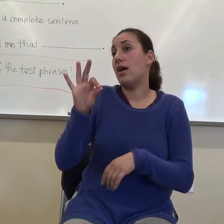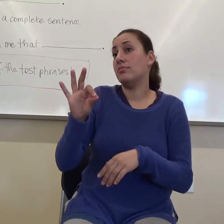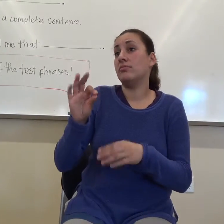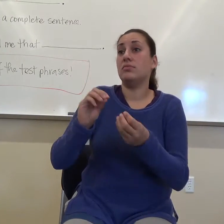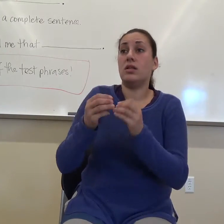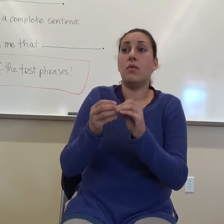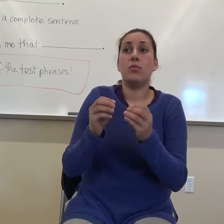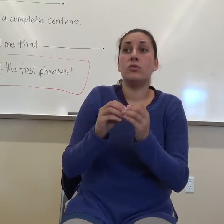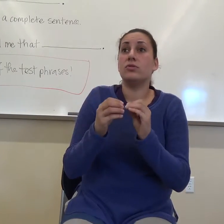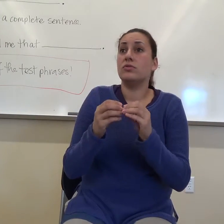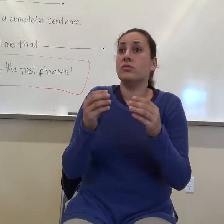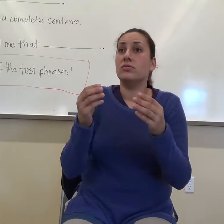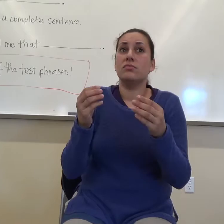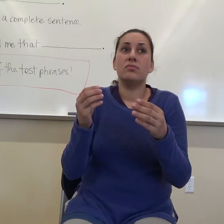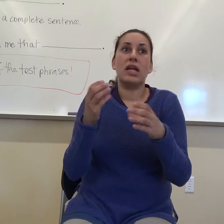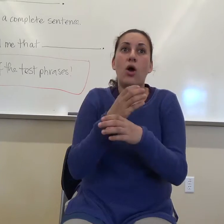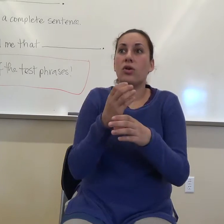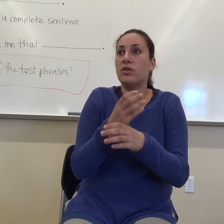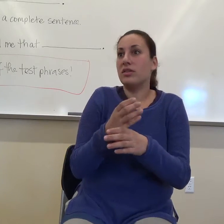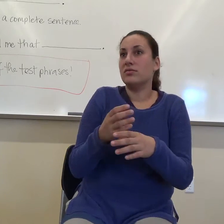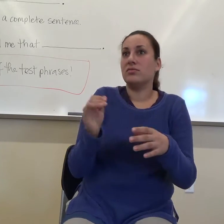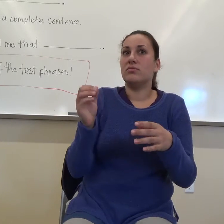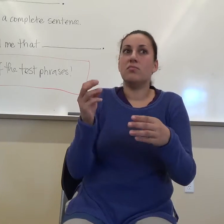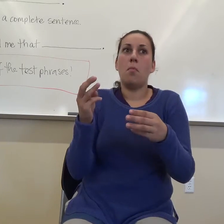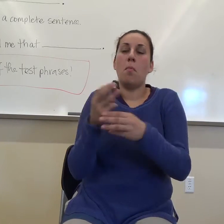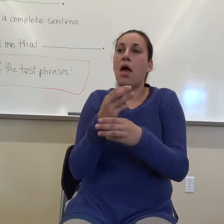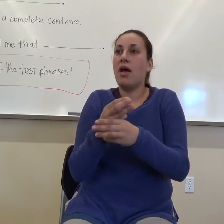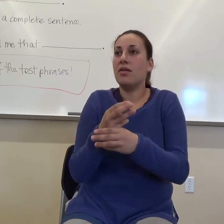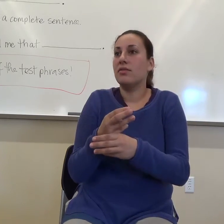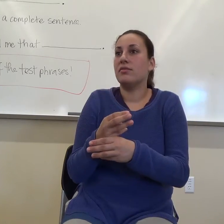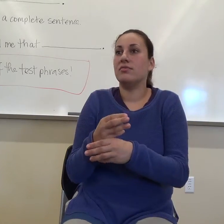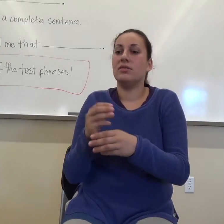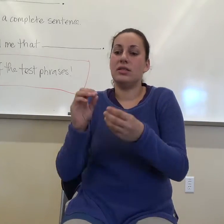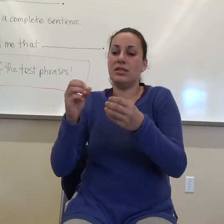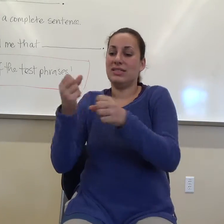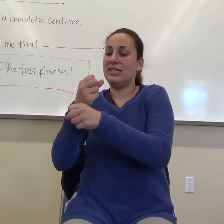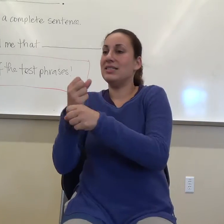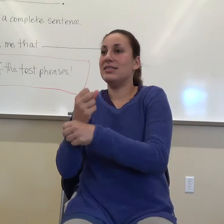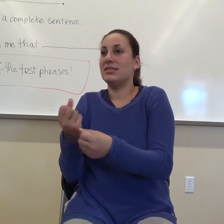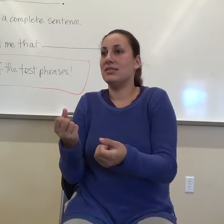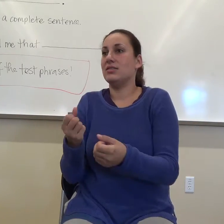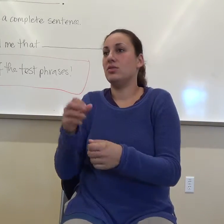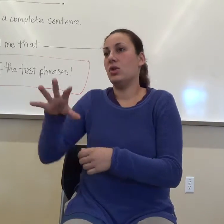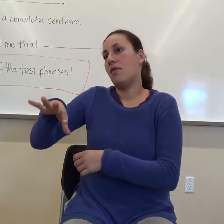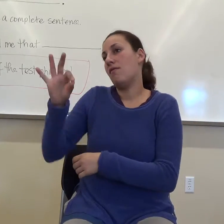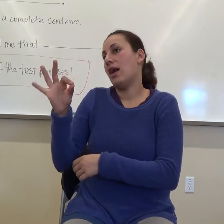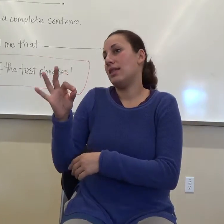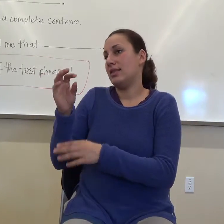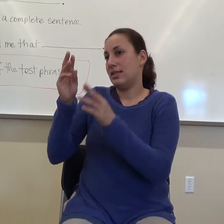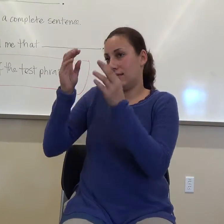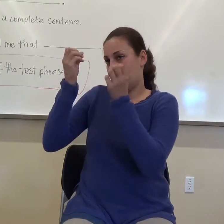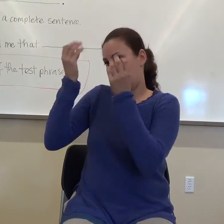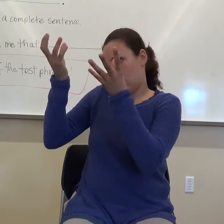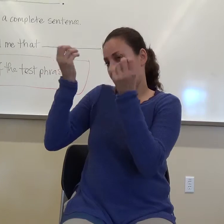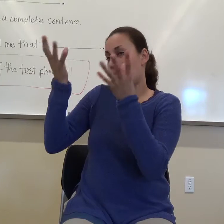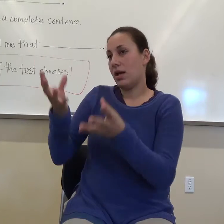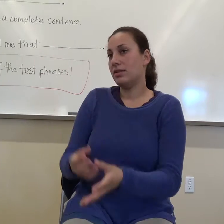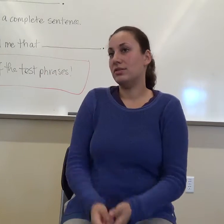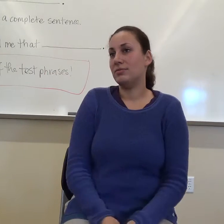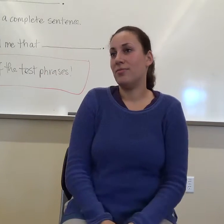about. You go to the databases and you find this information, okay? So my point is